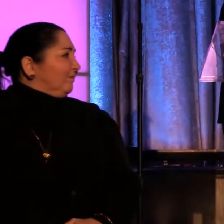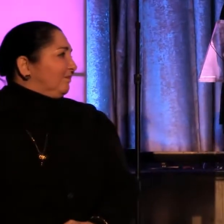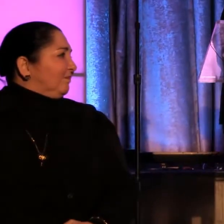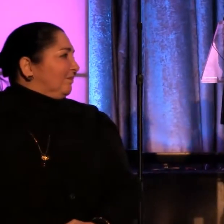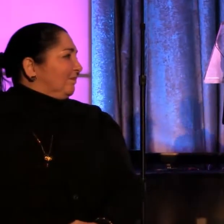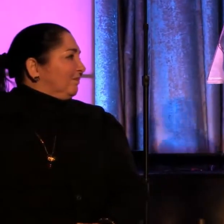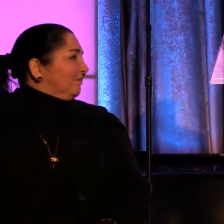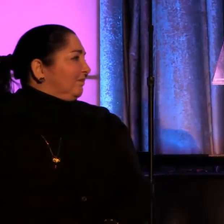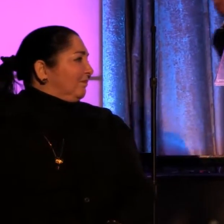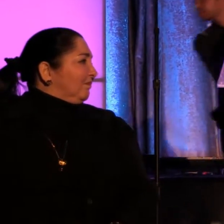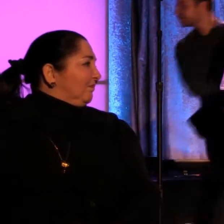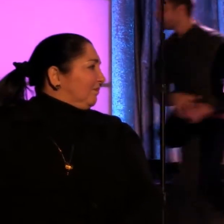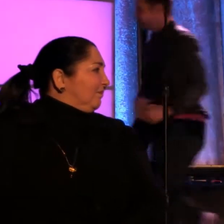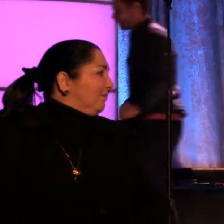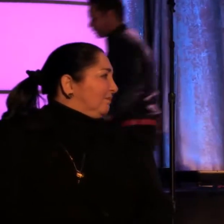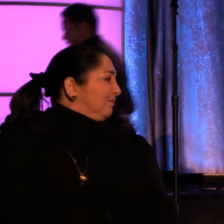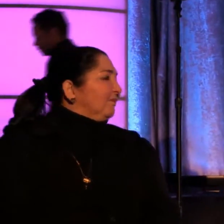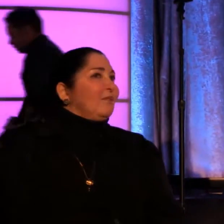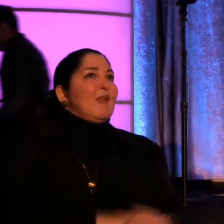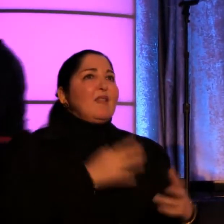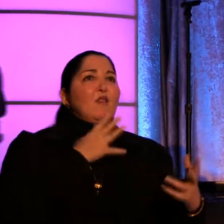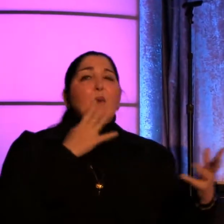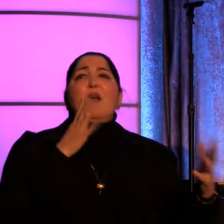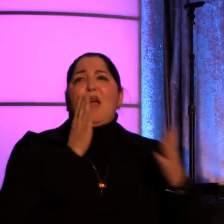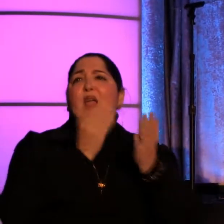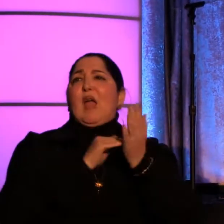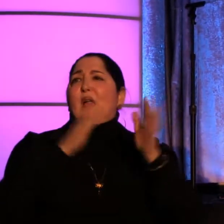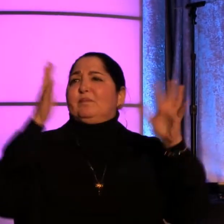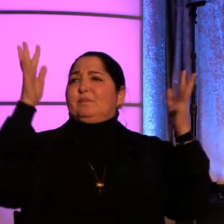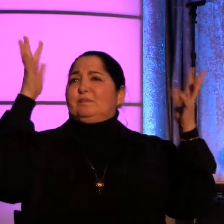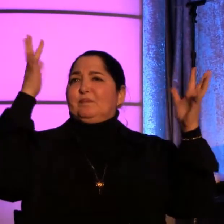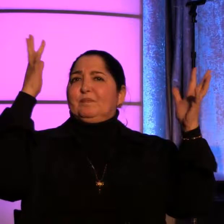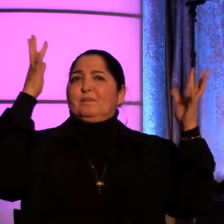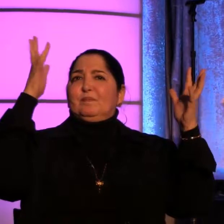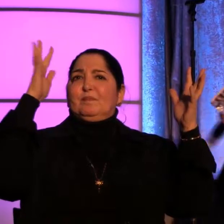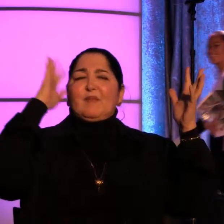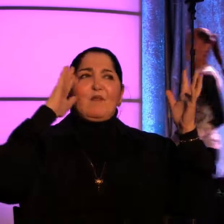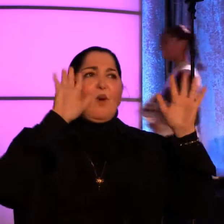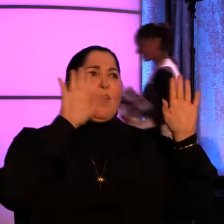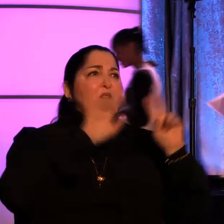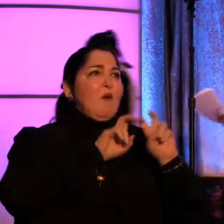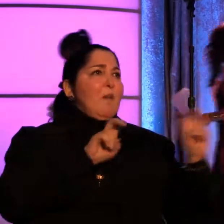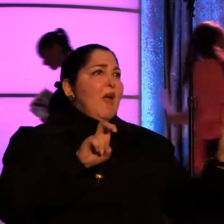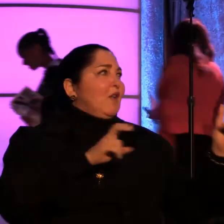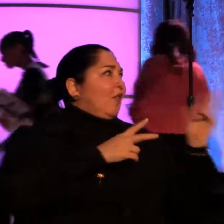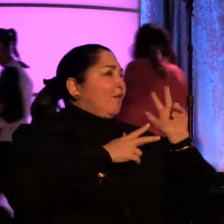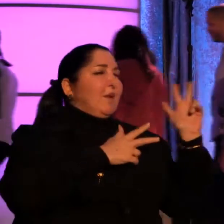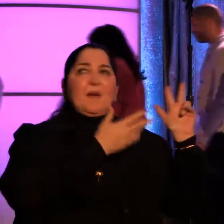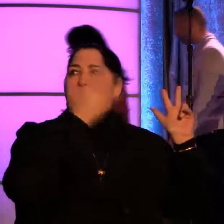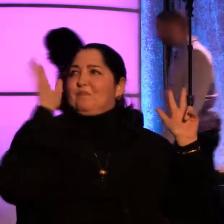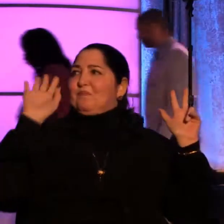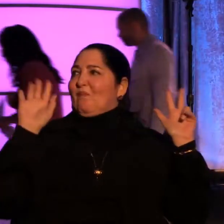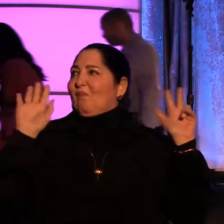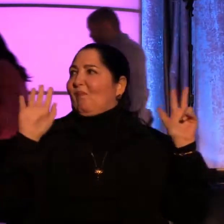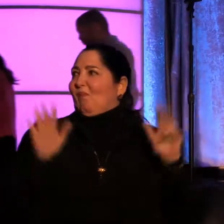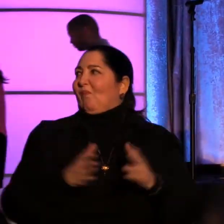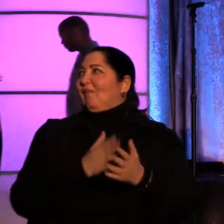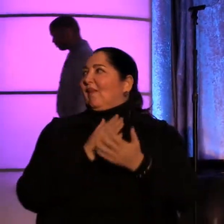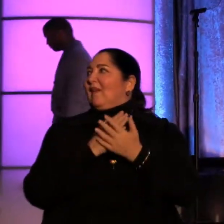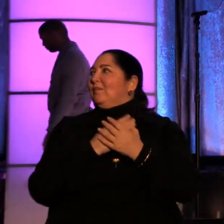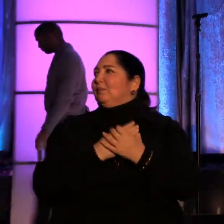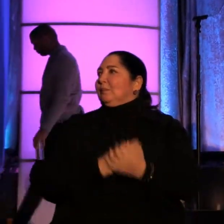Thank you very, very much. Thank you. Please, another round of applause for that fantastic panel. Thank you. Thank you.